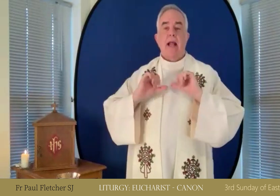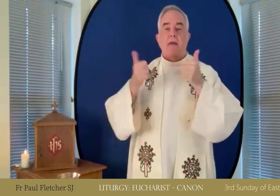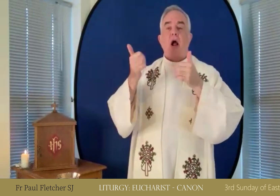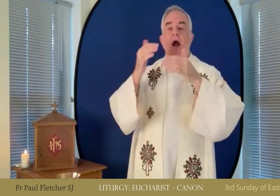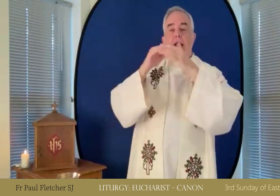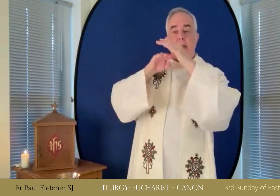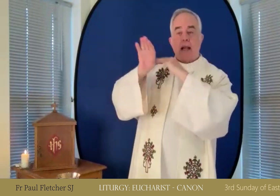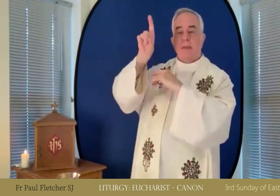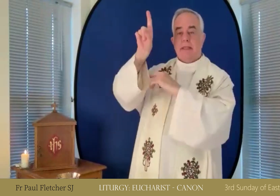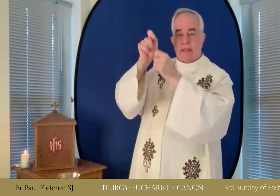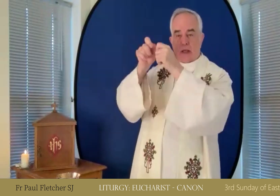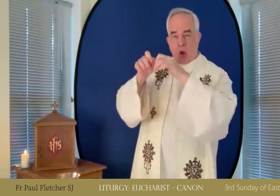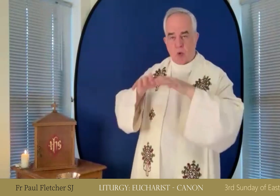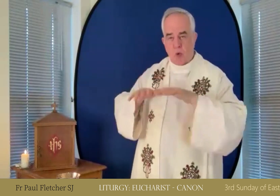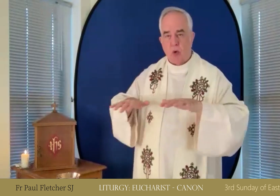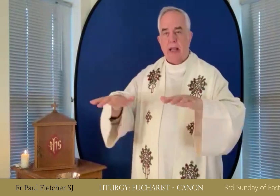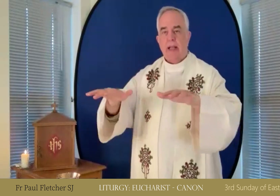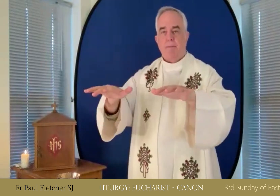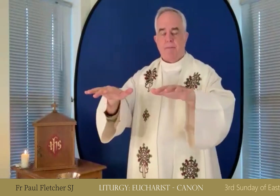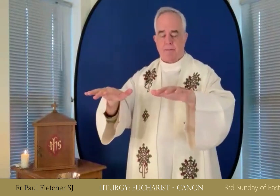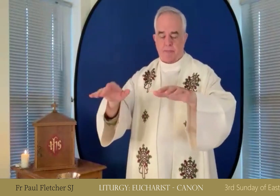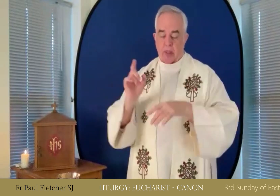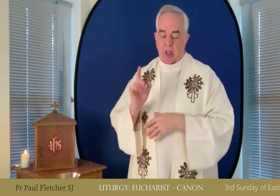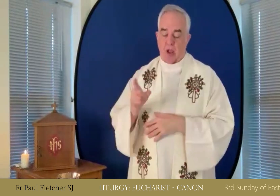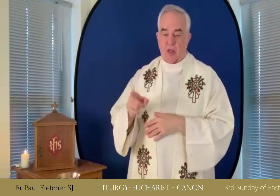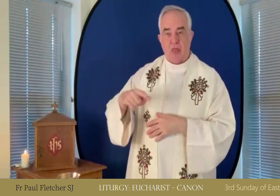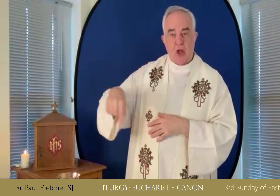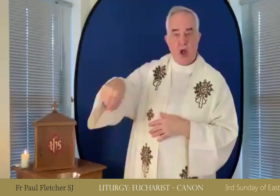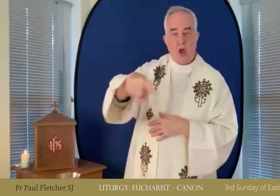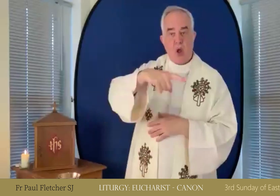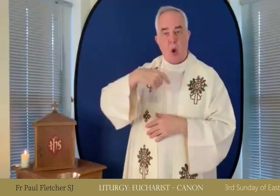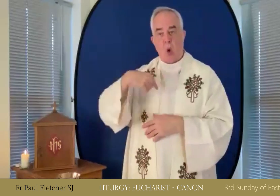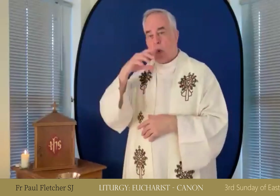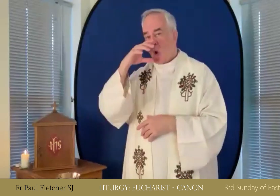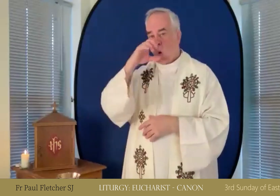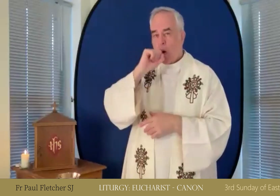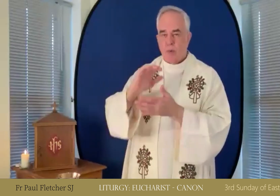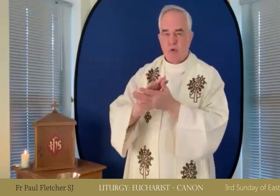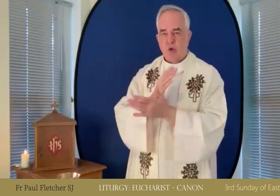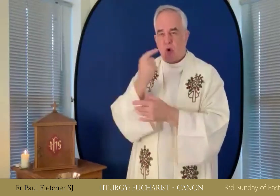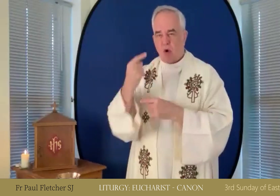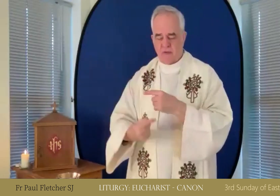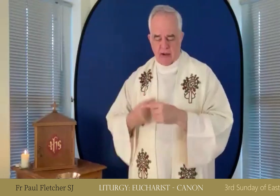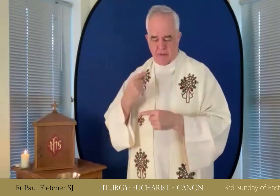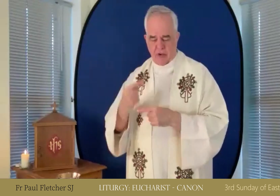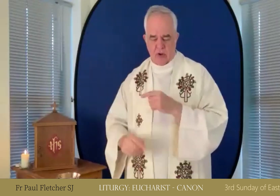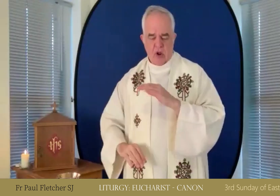your kind admittance to your kingdom. Sir, we hope to enjoy forever